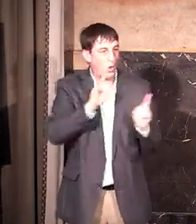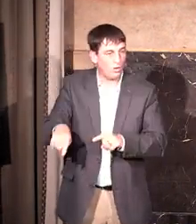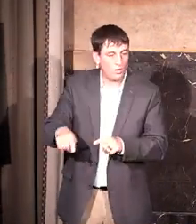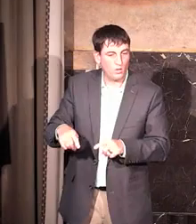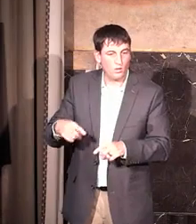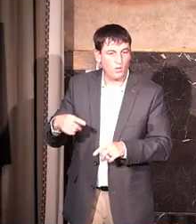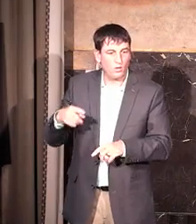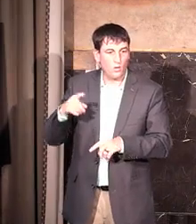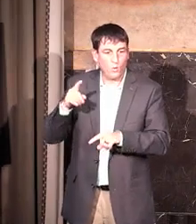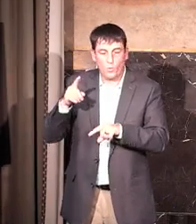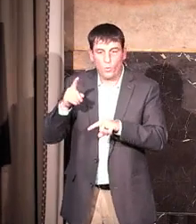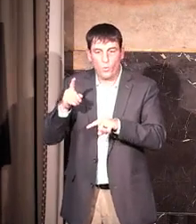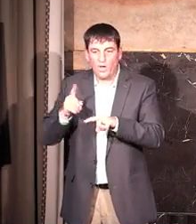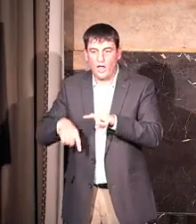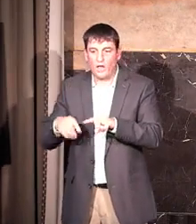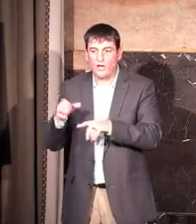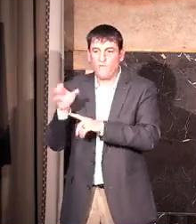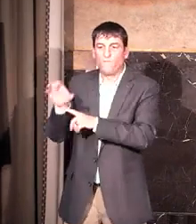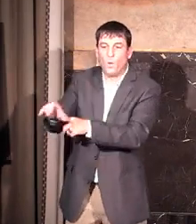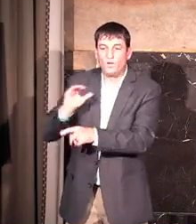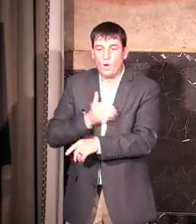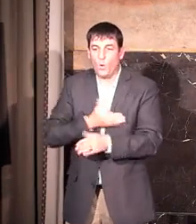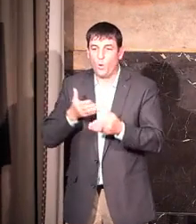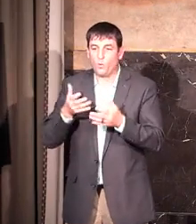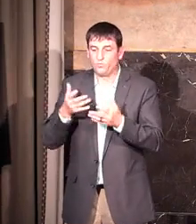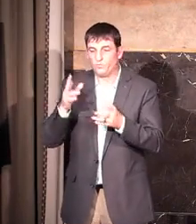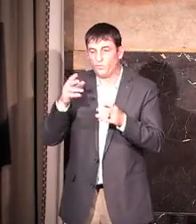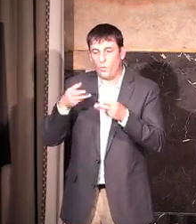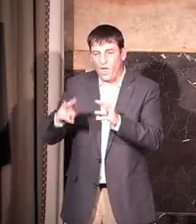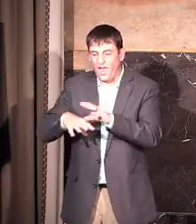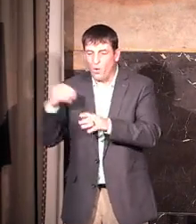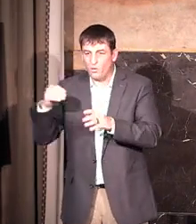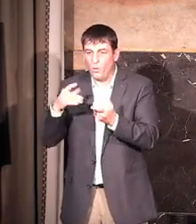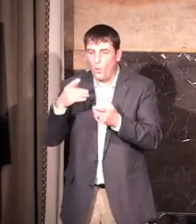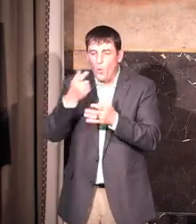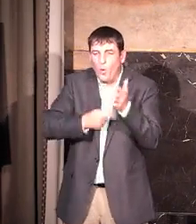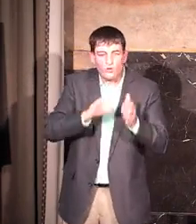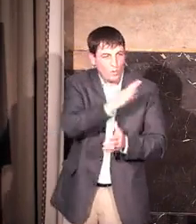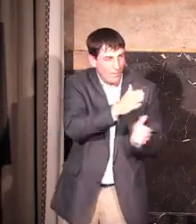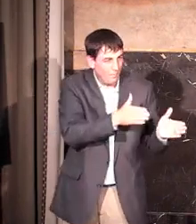a way out of this. What's the plan for those businesses? And